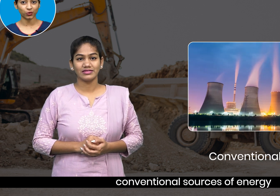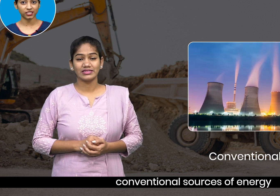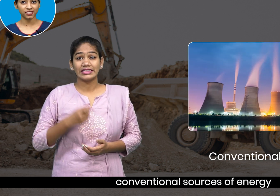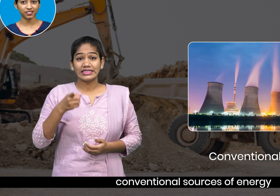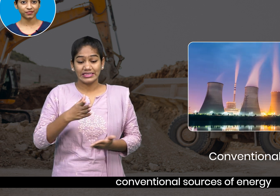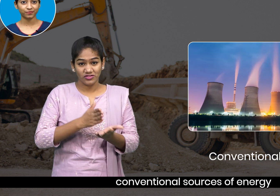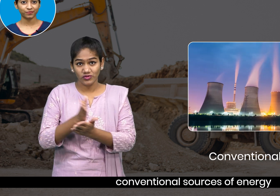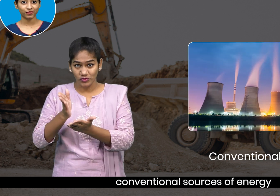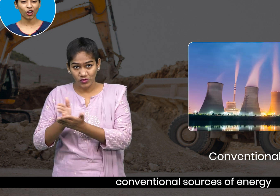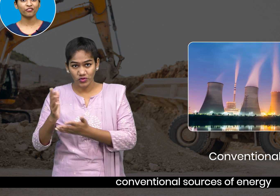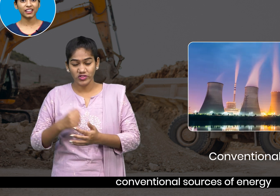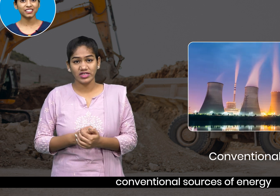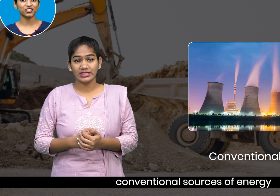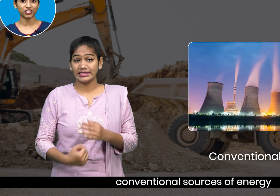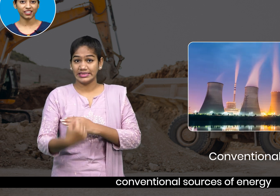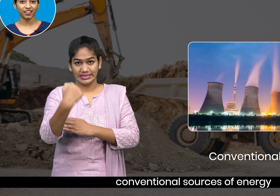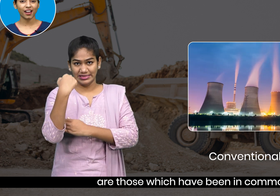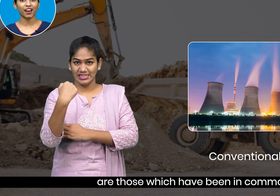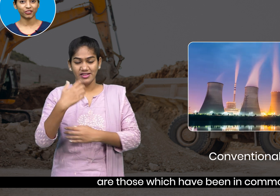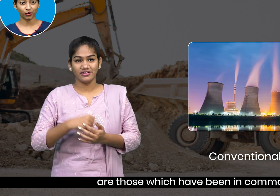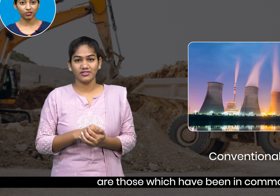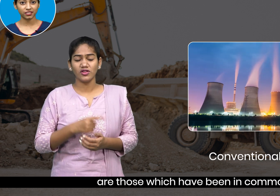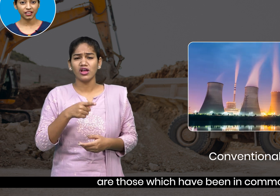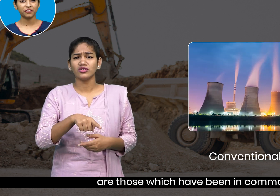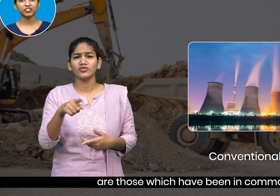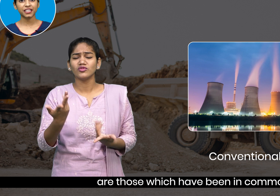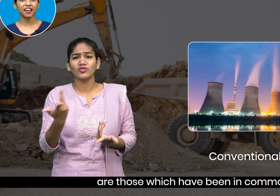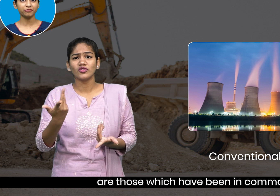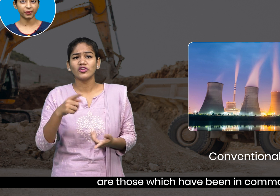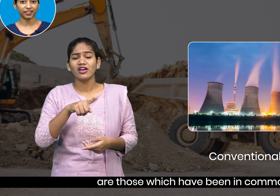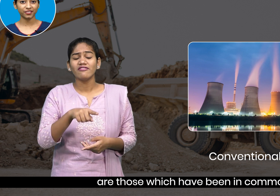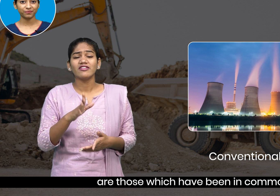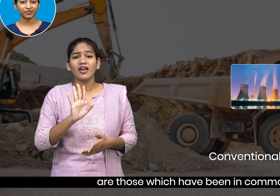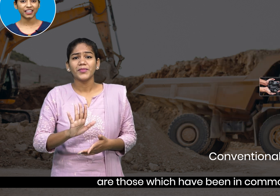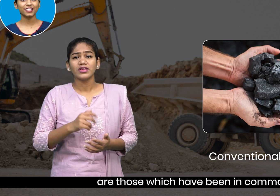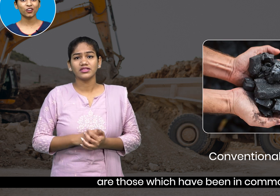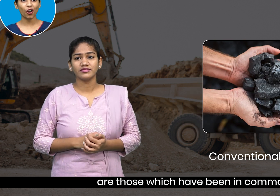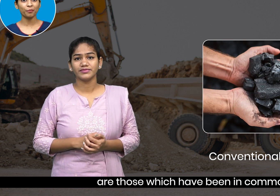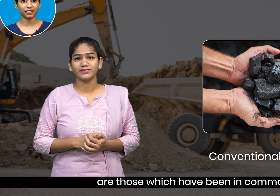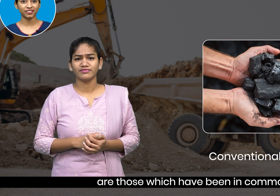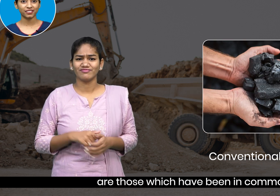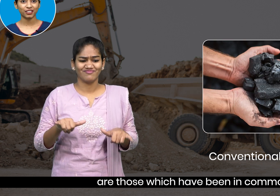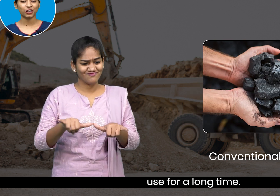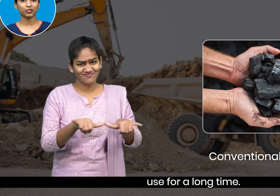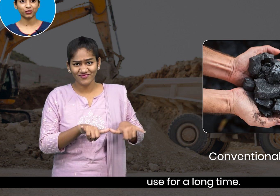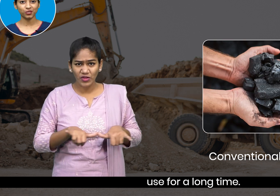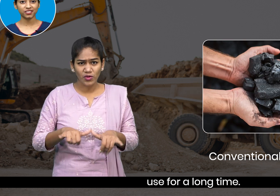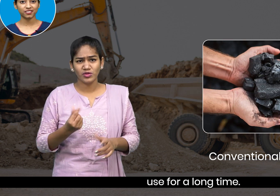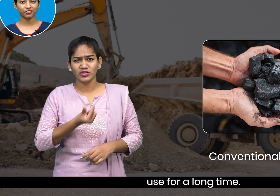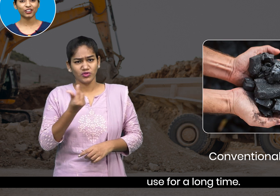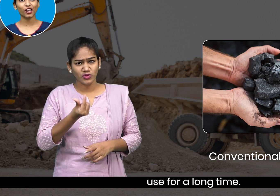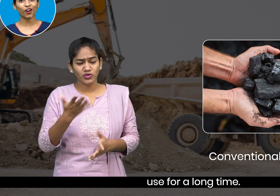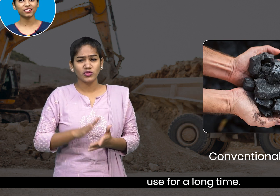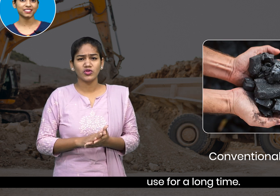Conventional sources of energy are those which have been in common